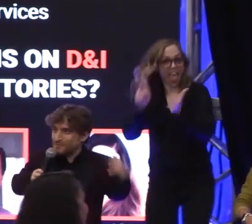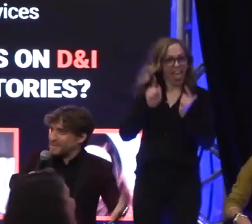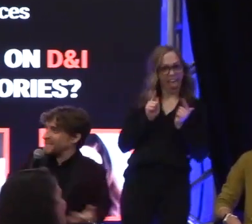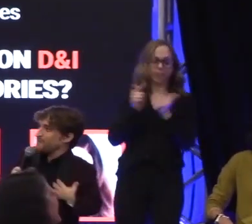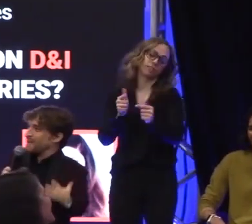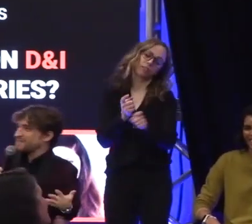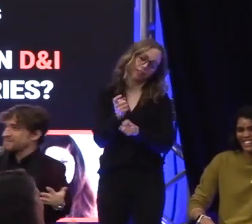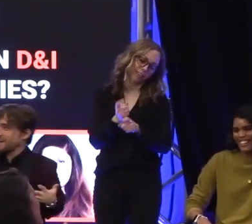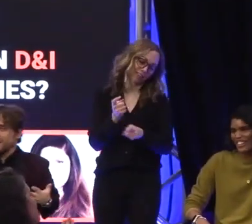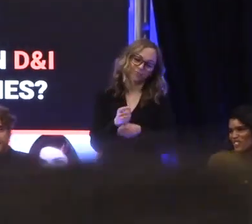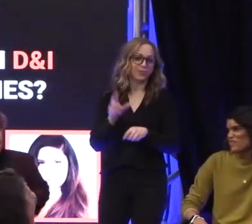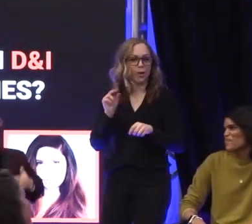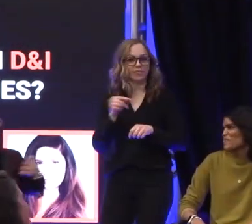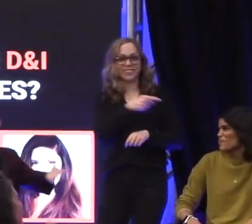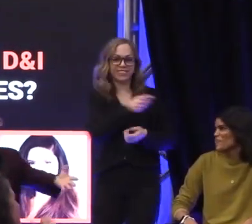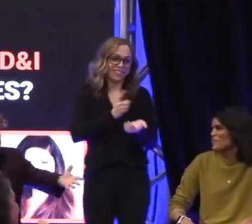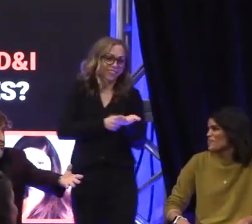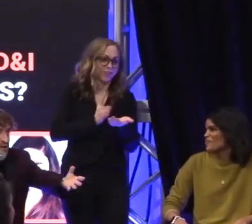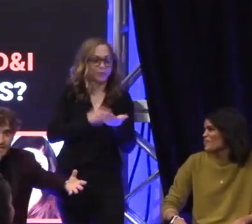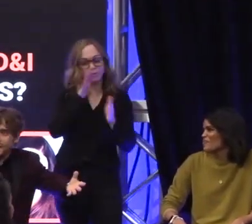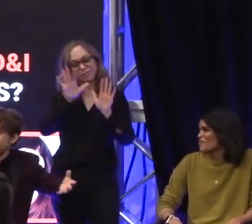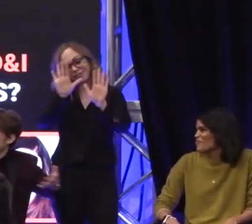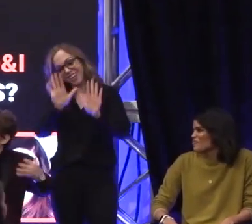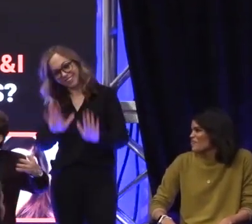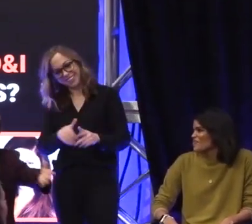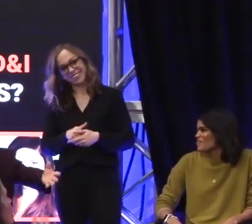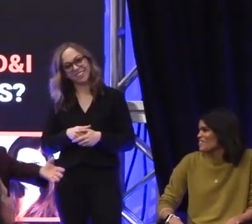This is going to be an amazing discussion. So we have